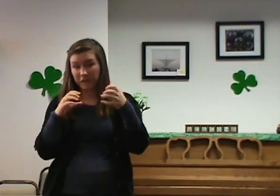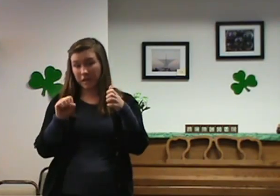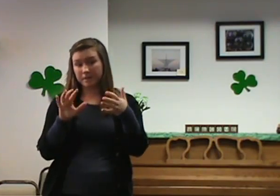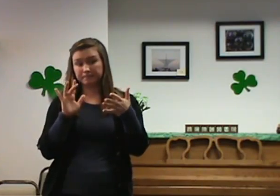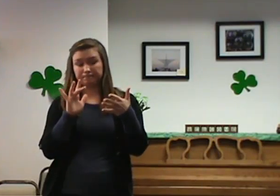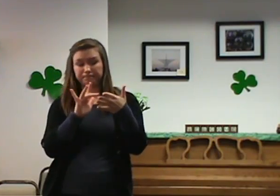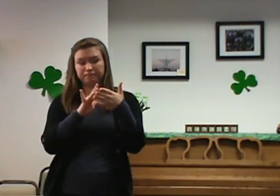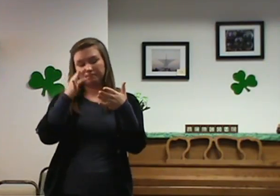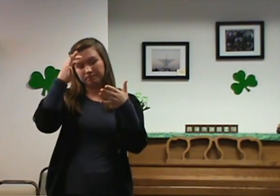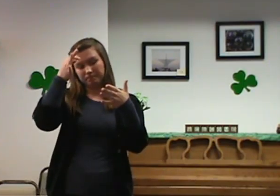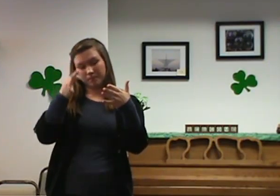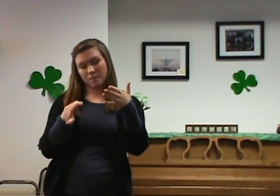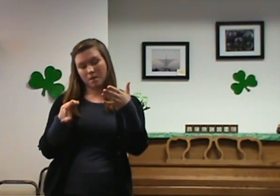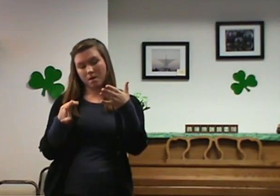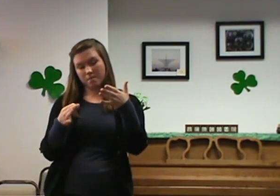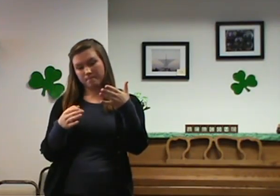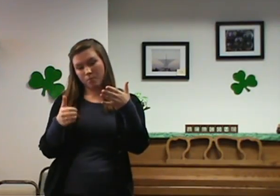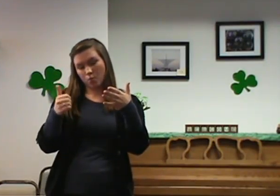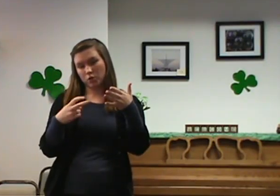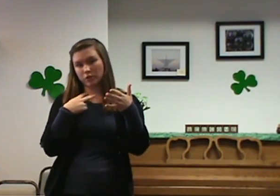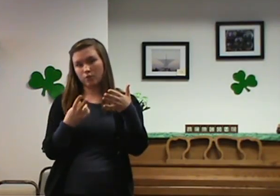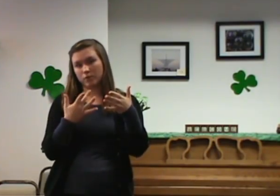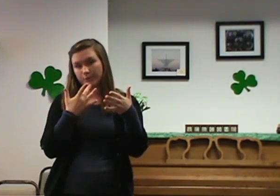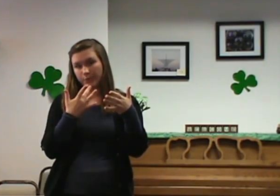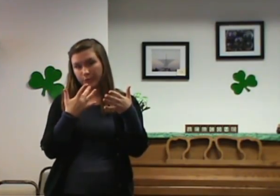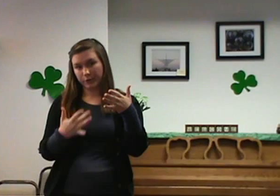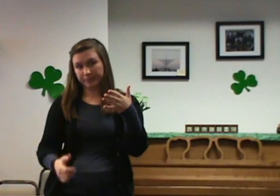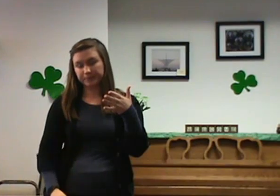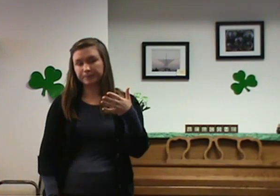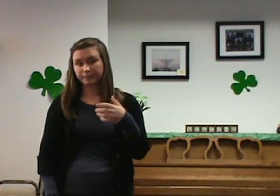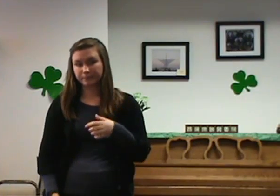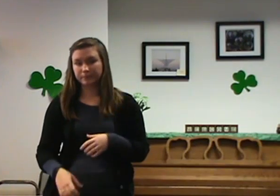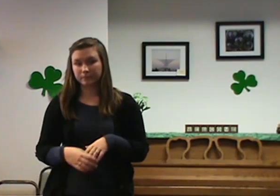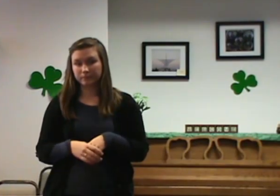rate, voice selection, From the United States.